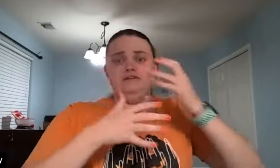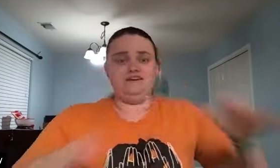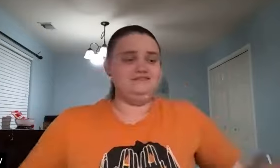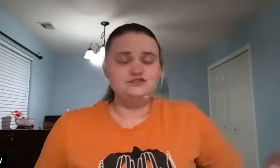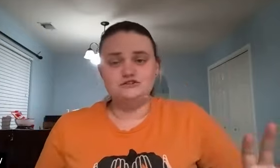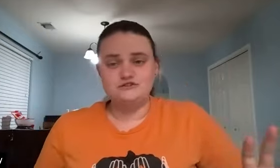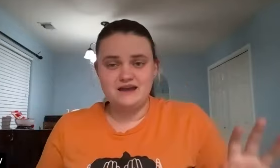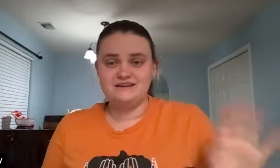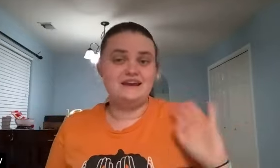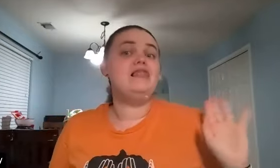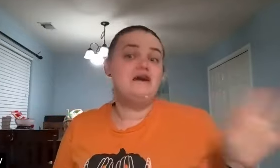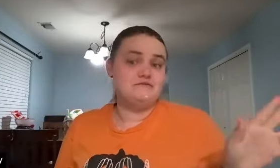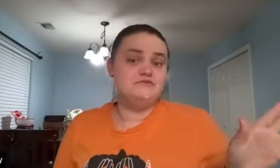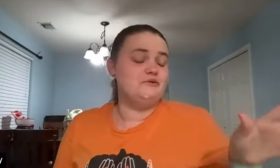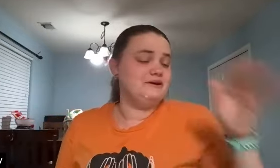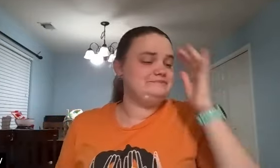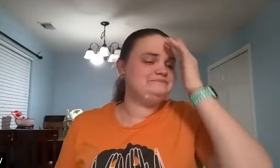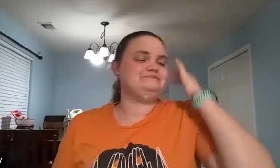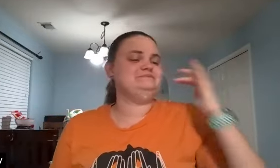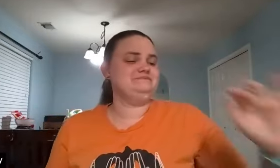it. They're so dramatic and I love them for it.